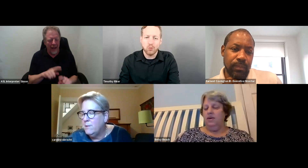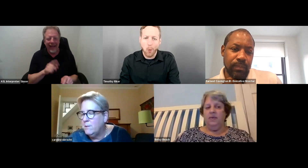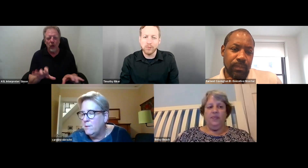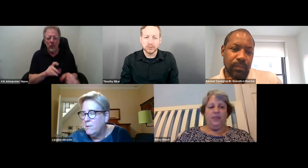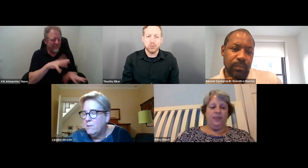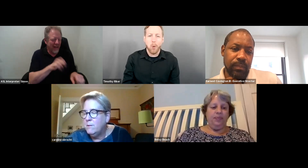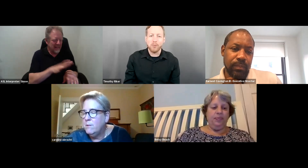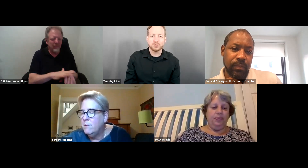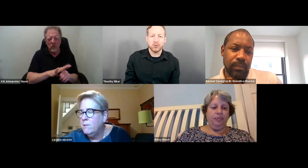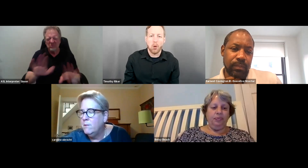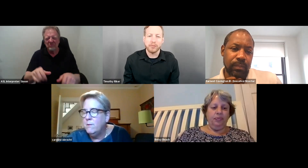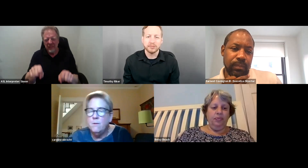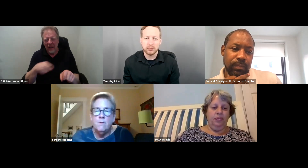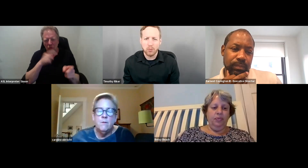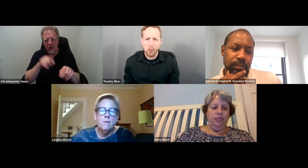quickly.